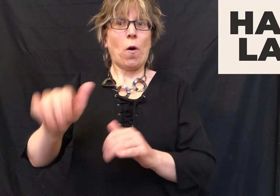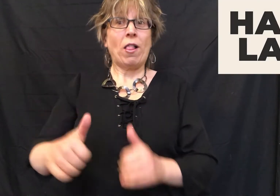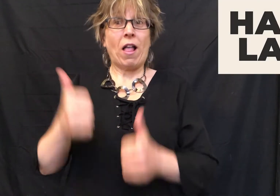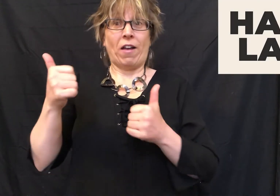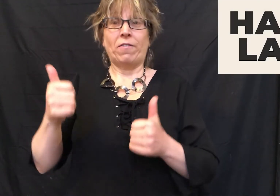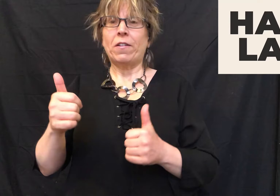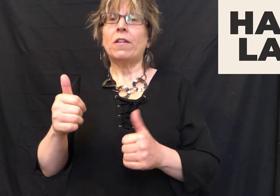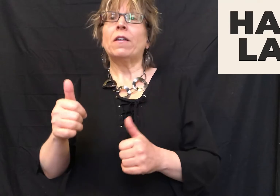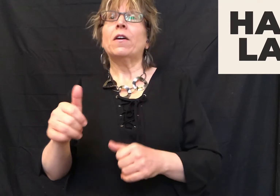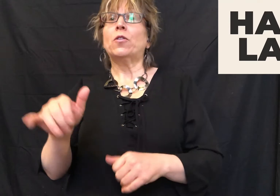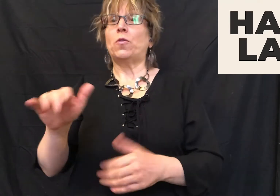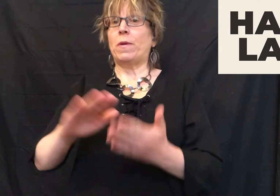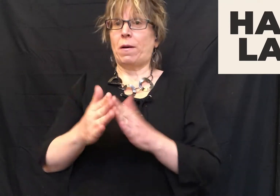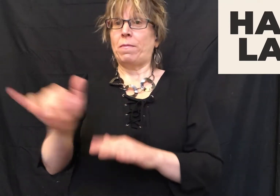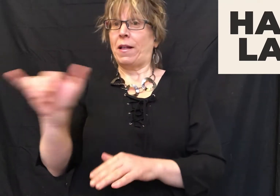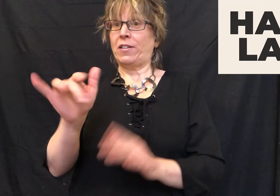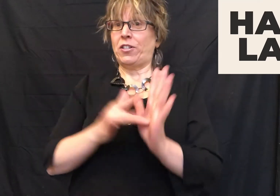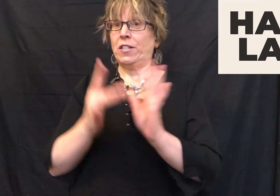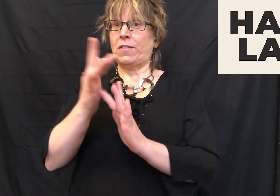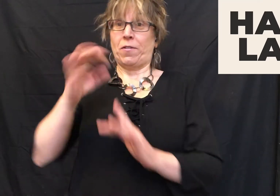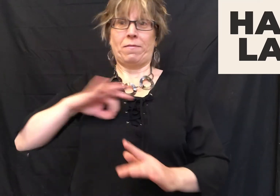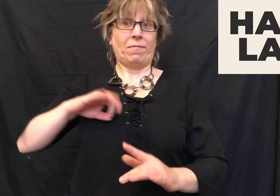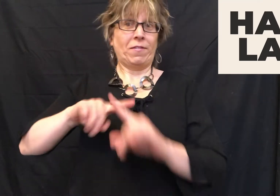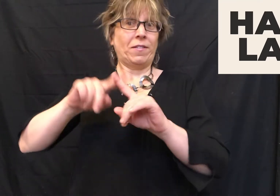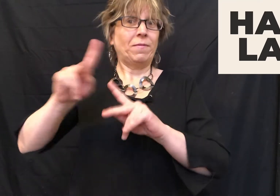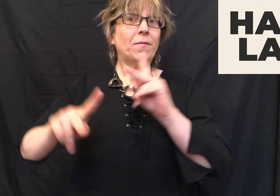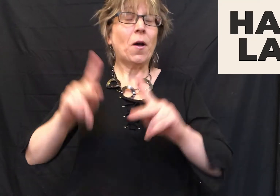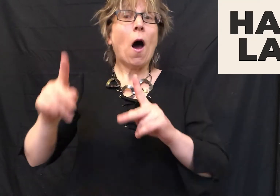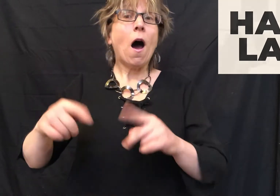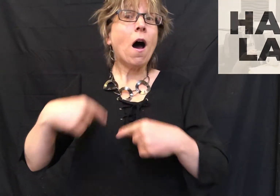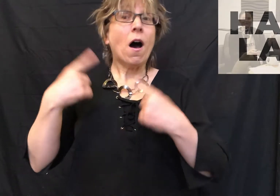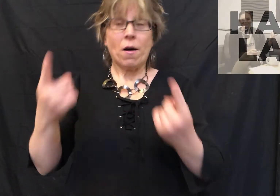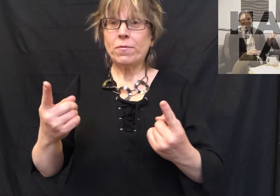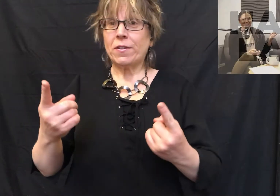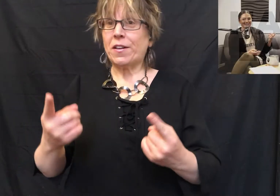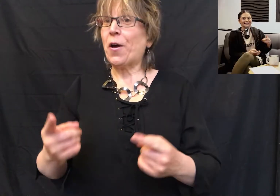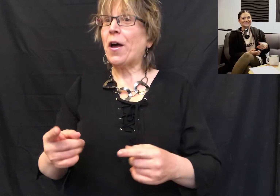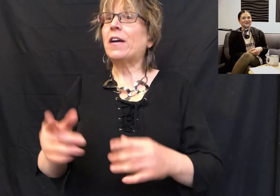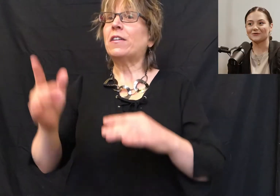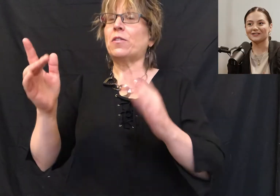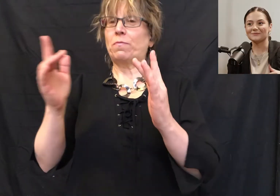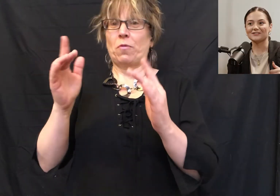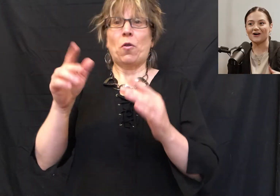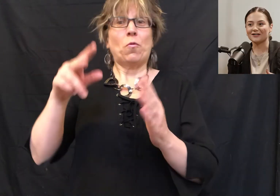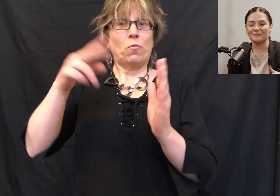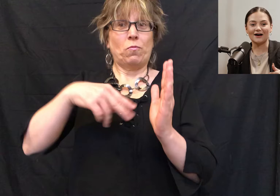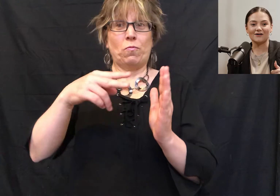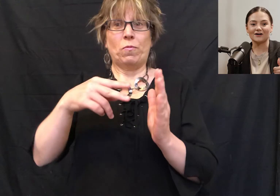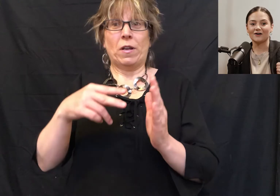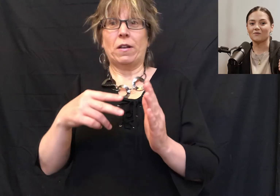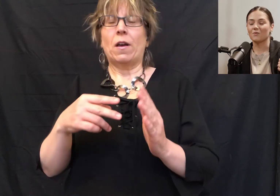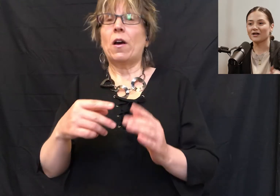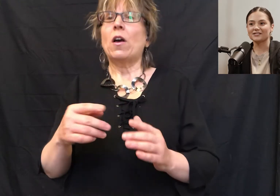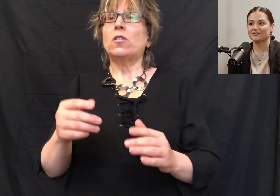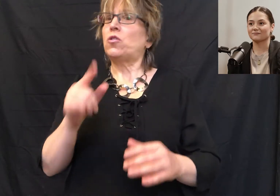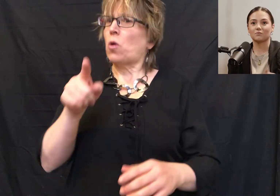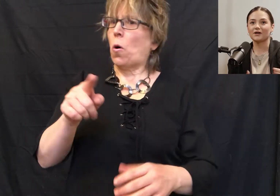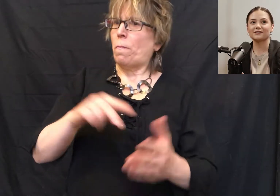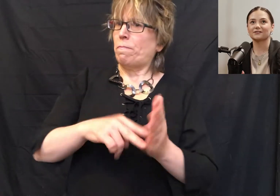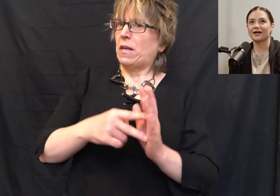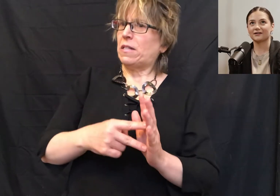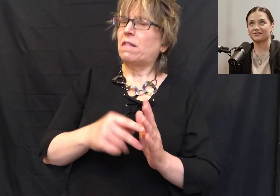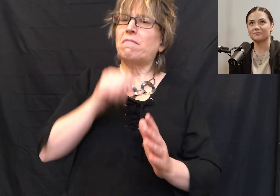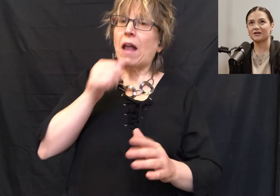to become more like Jesus for the sake of others. We have already released the first 2 episodes, one titled So You're